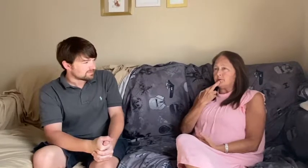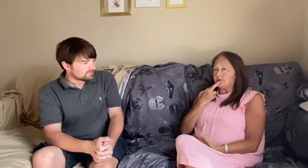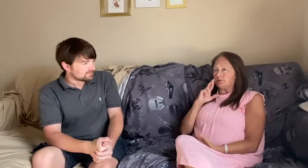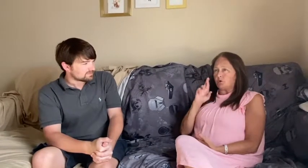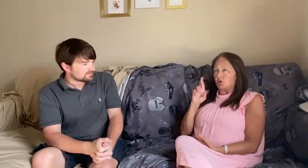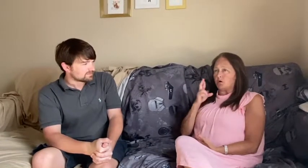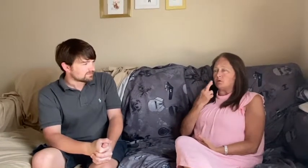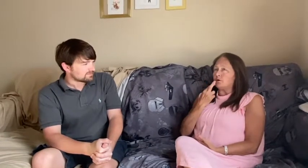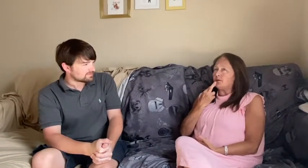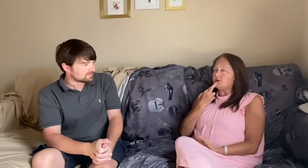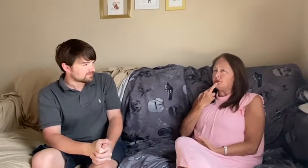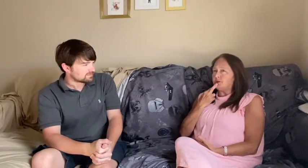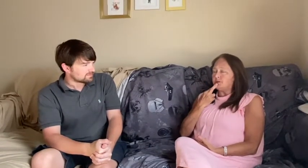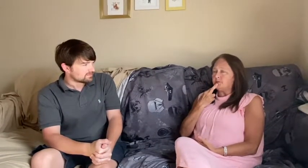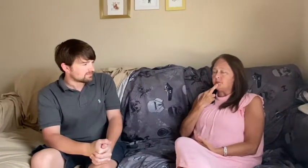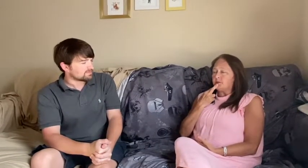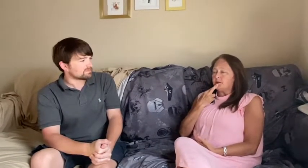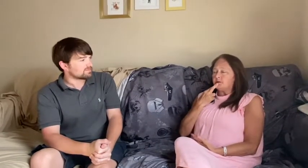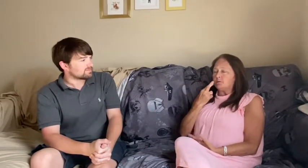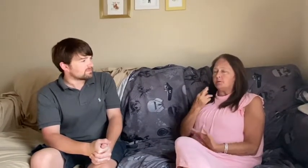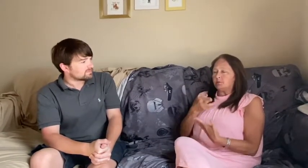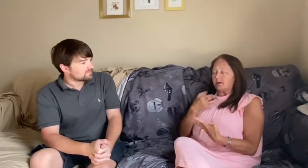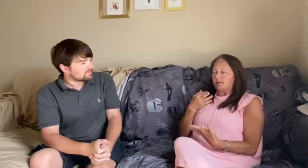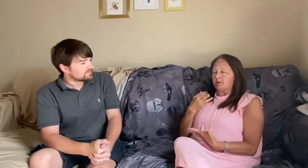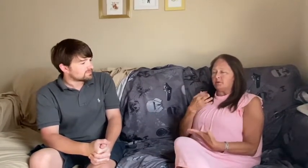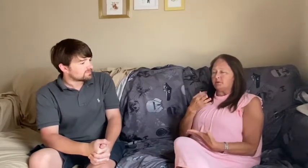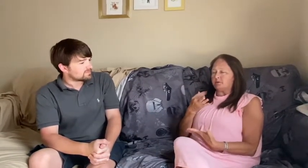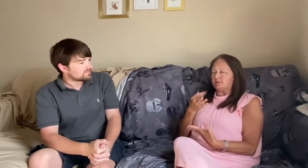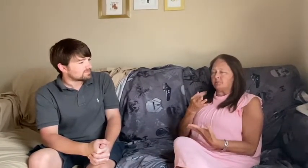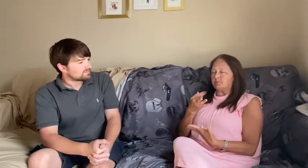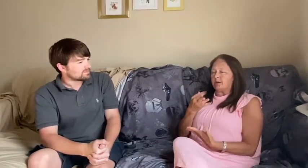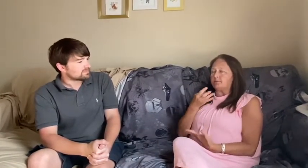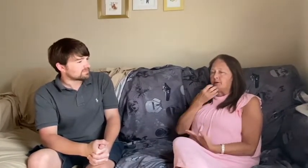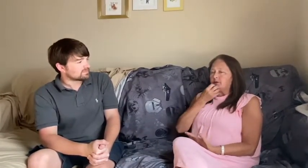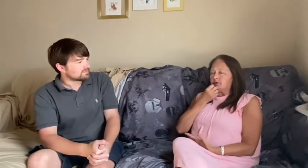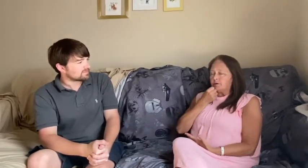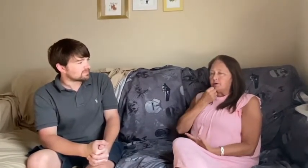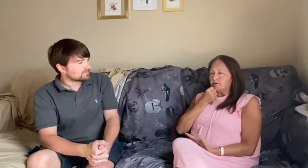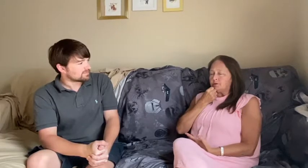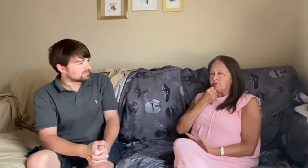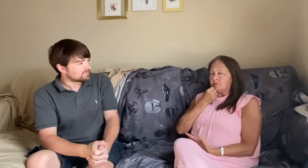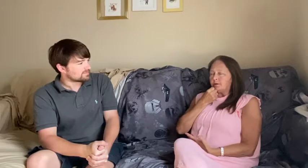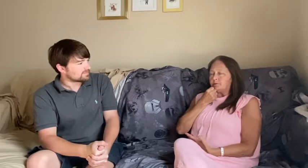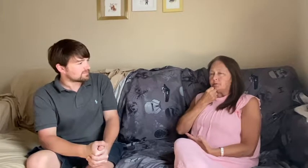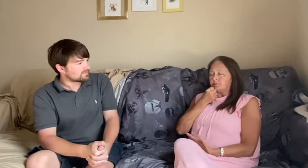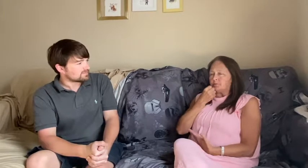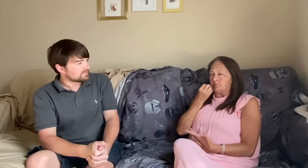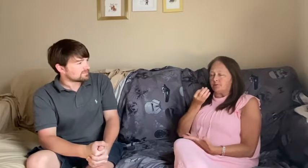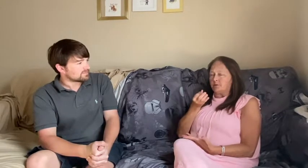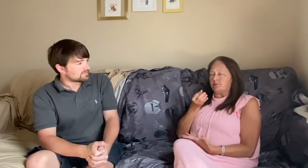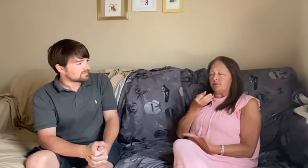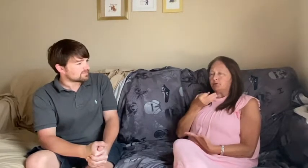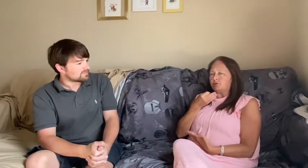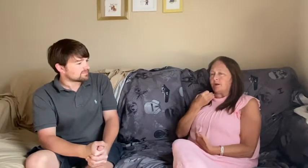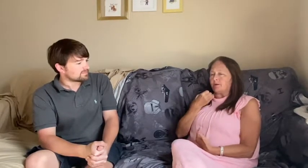just an R on my chin. Well, to my parents, I was very cherished. I was, their first child,